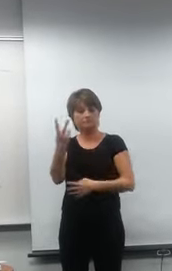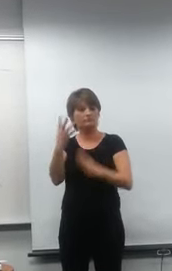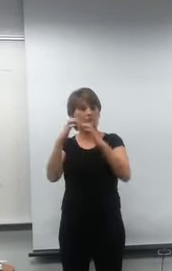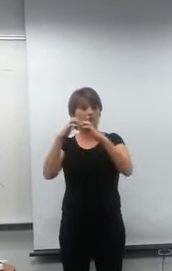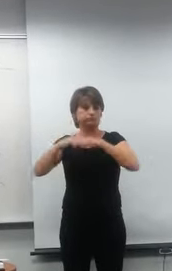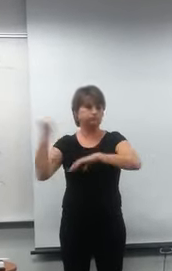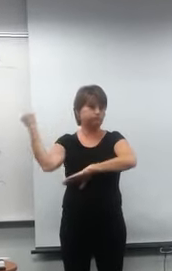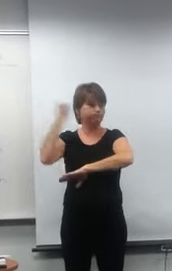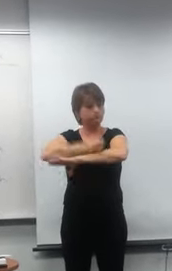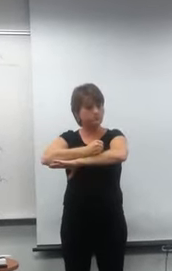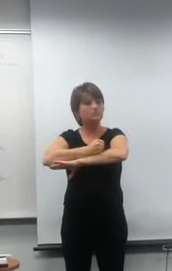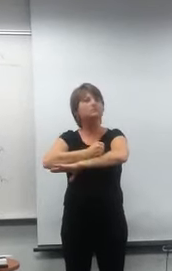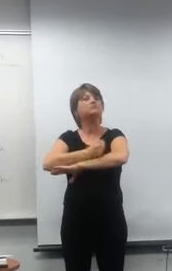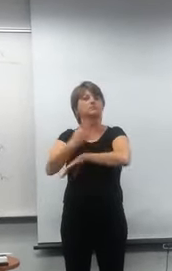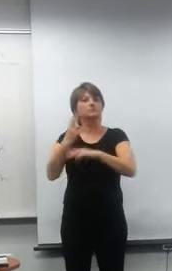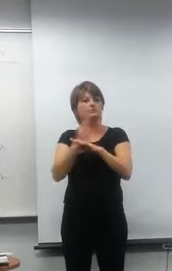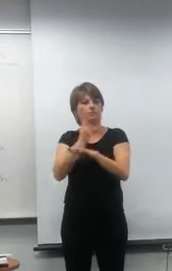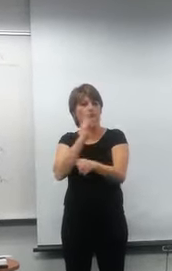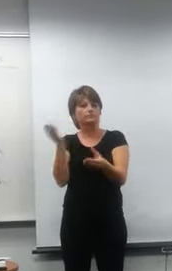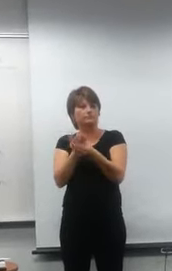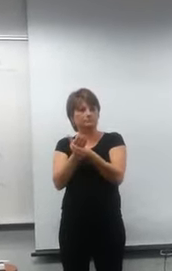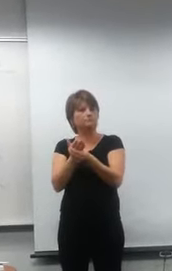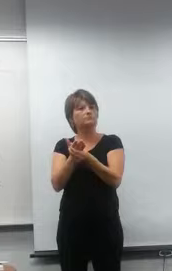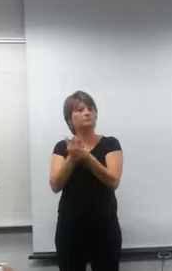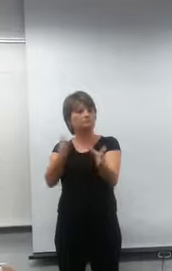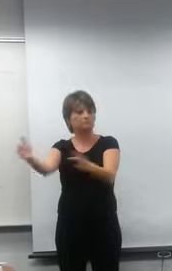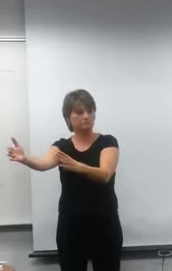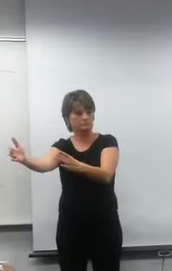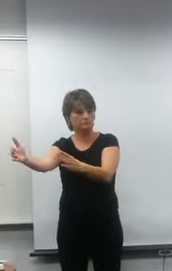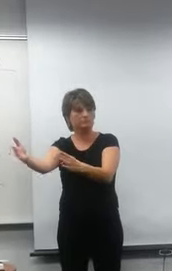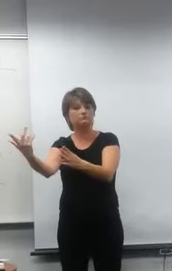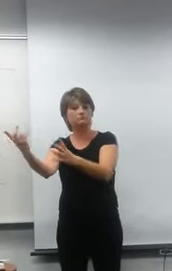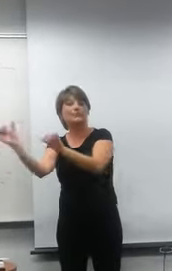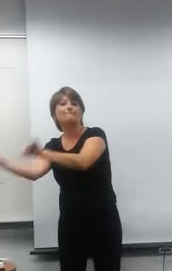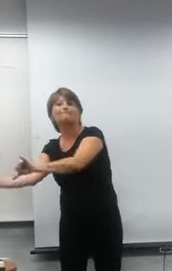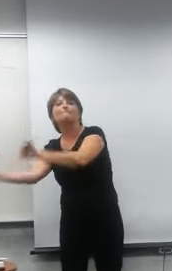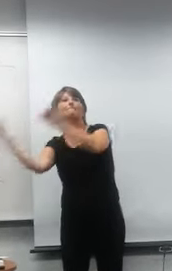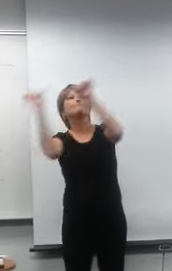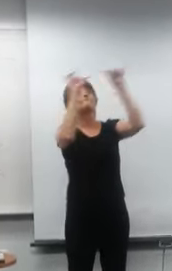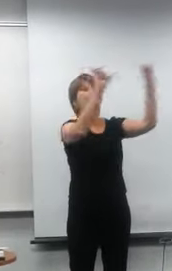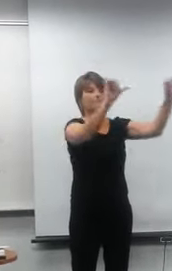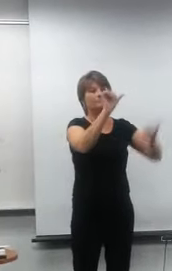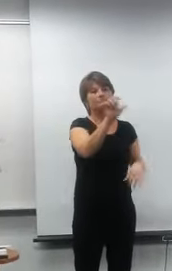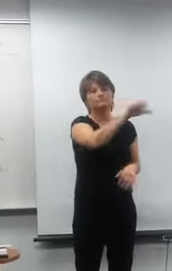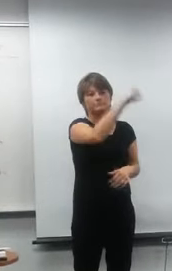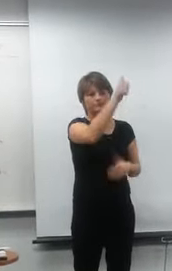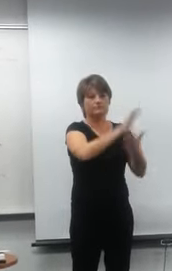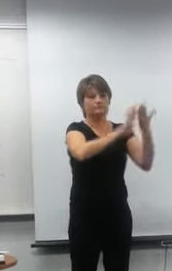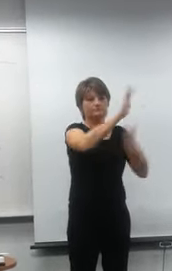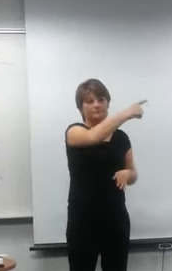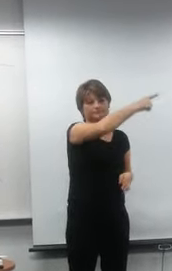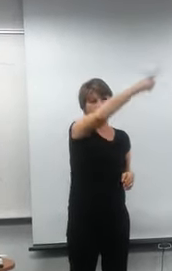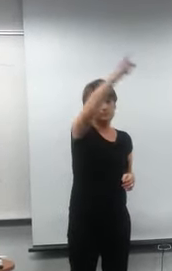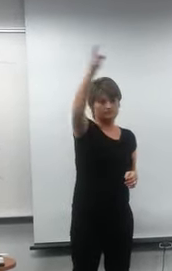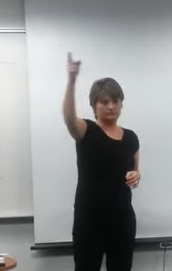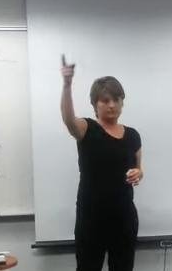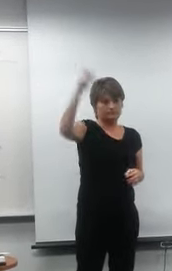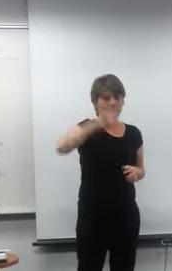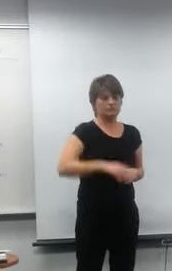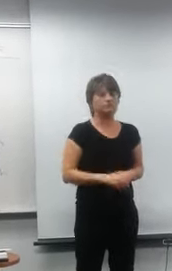2? So I suggested that we shut down panel 2 and not use a portfolio system. The same way that the other colleges are